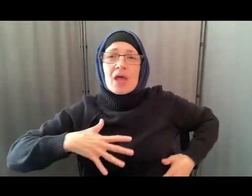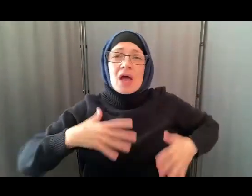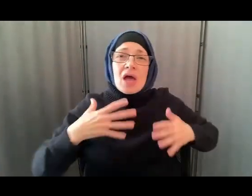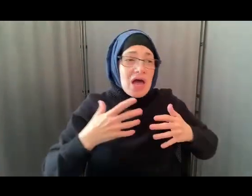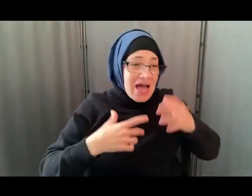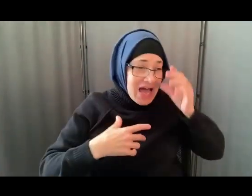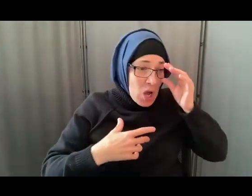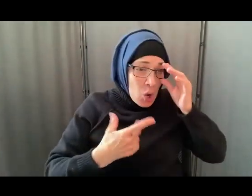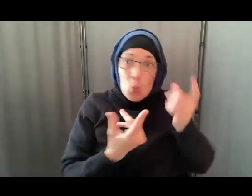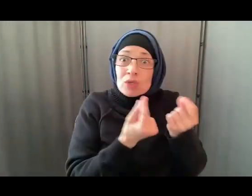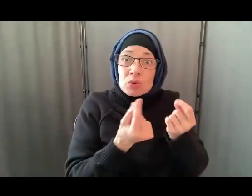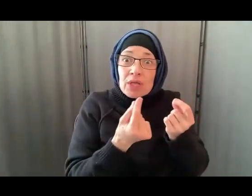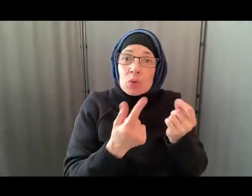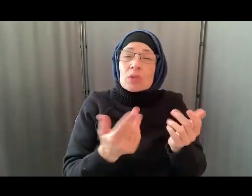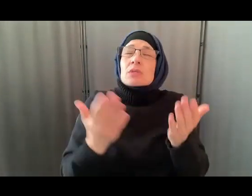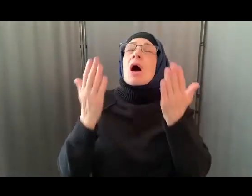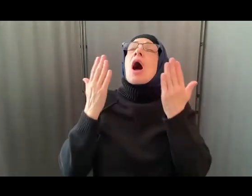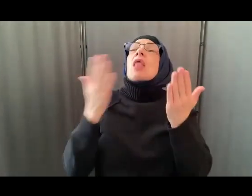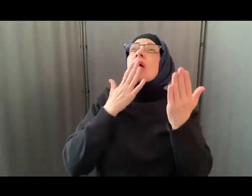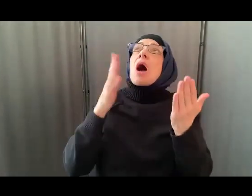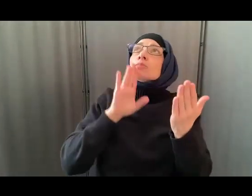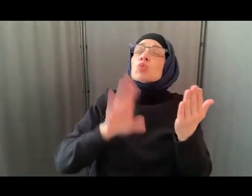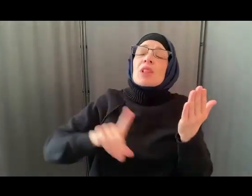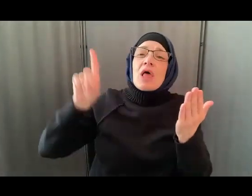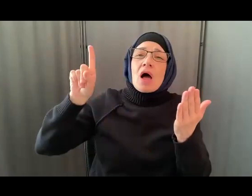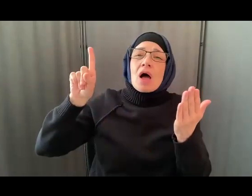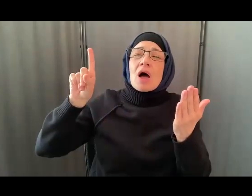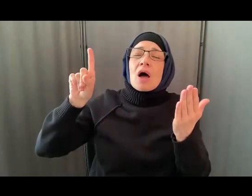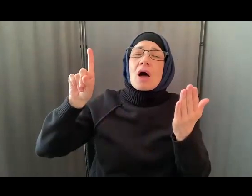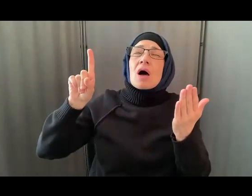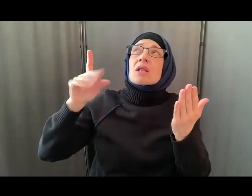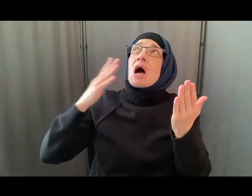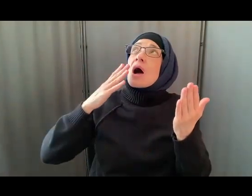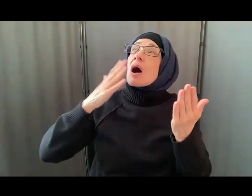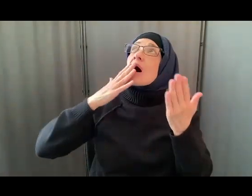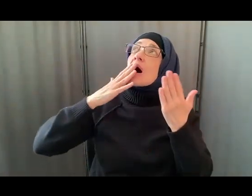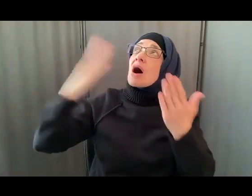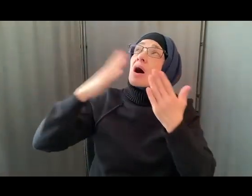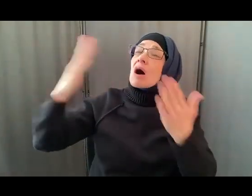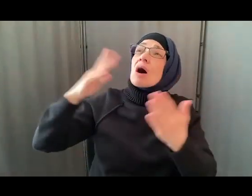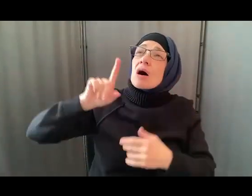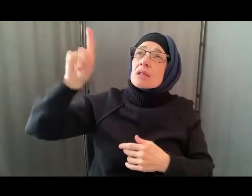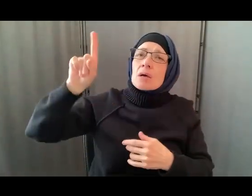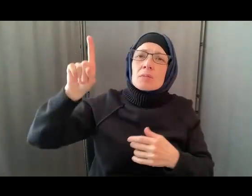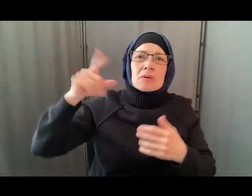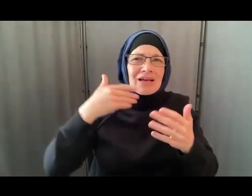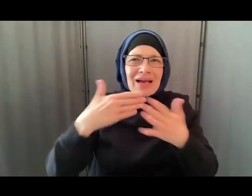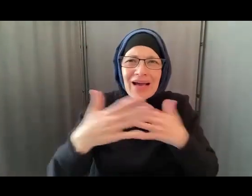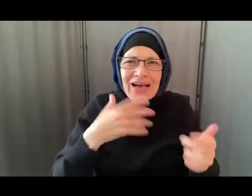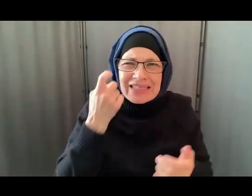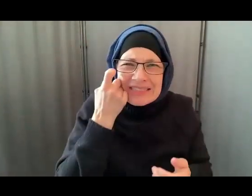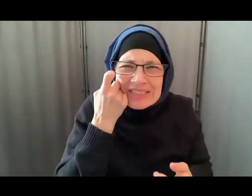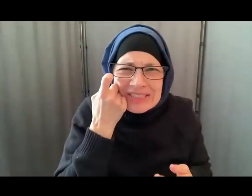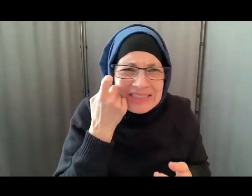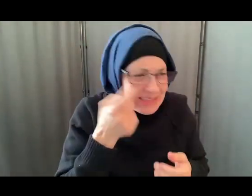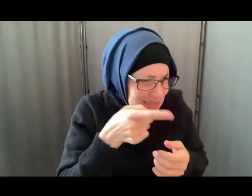Alhamdulillah, we're grateful to Allah, despite the fact that they just have